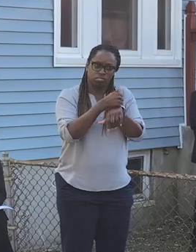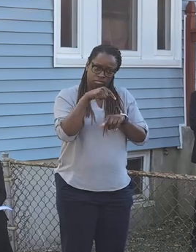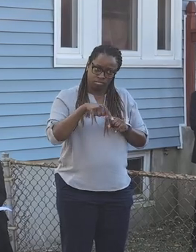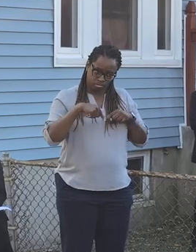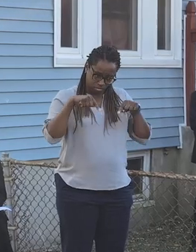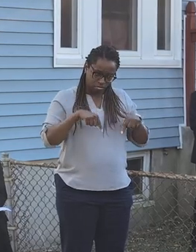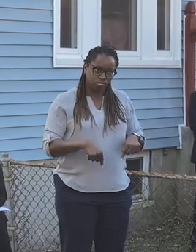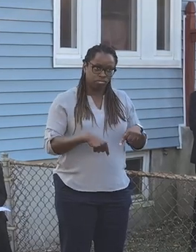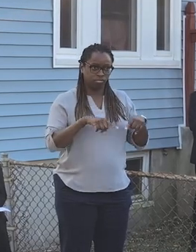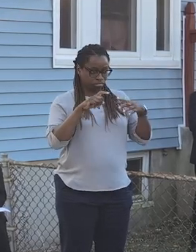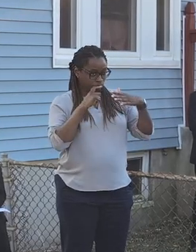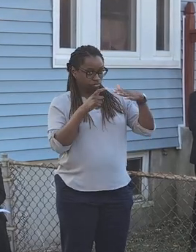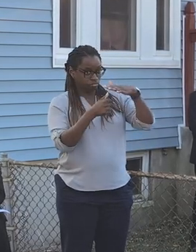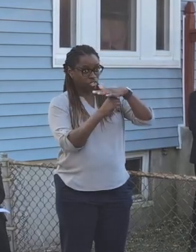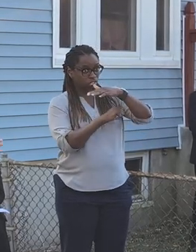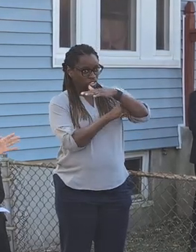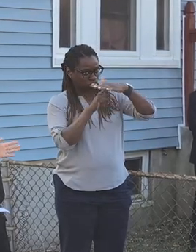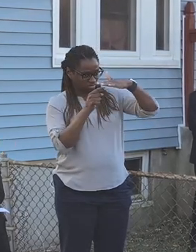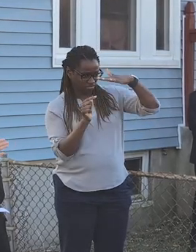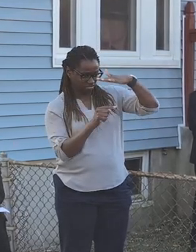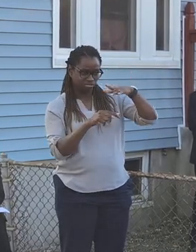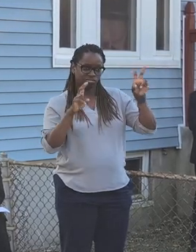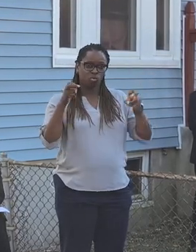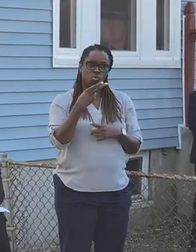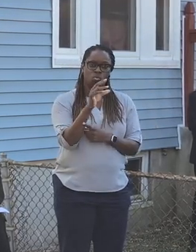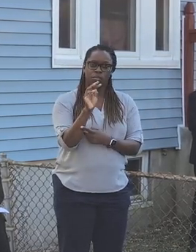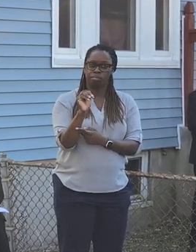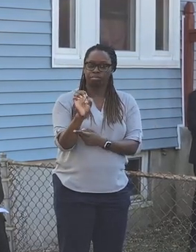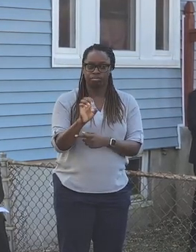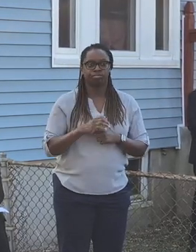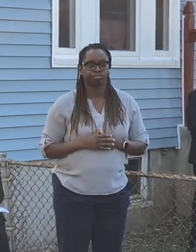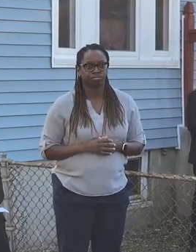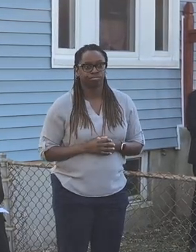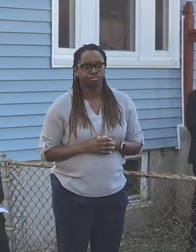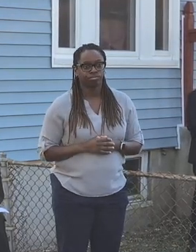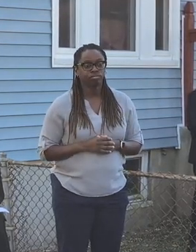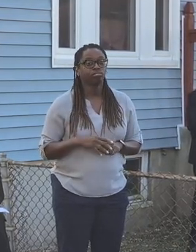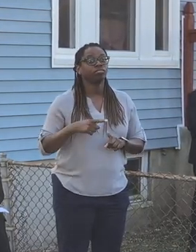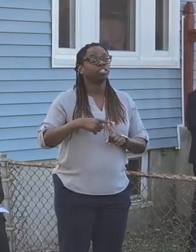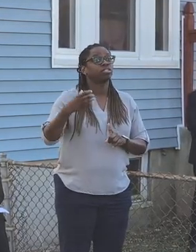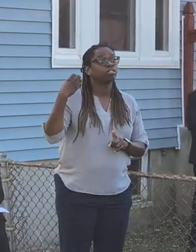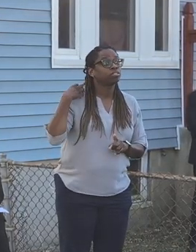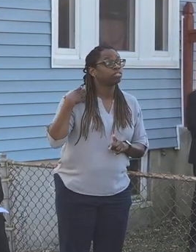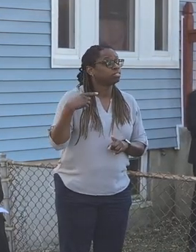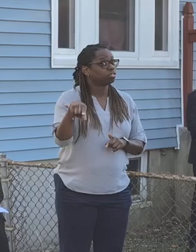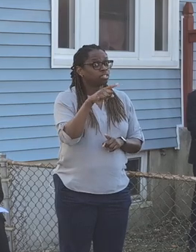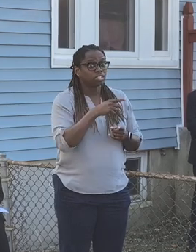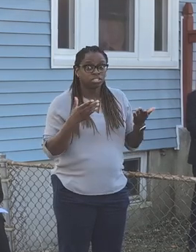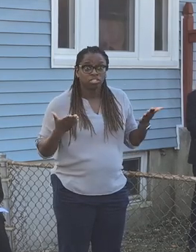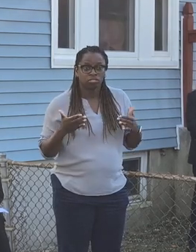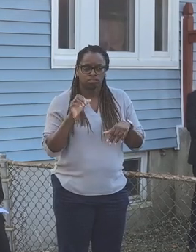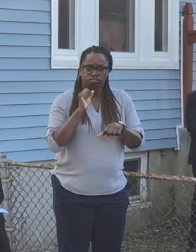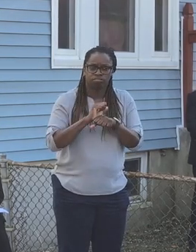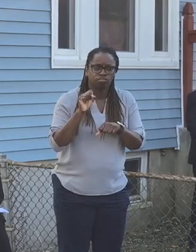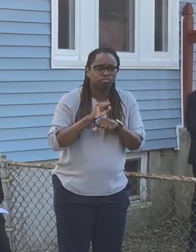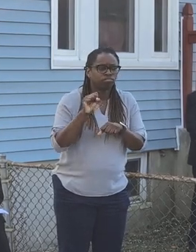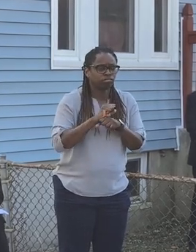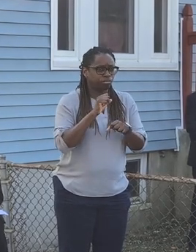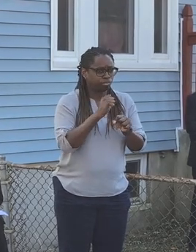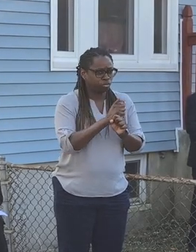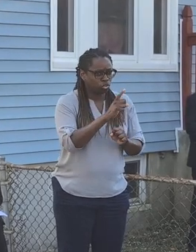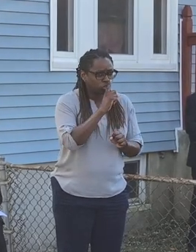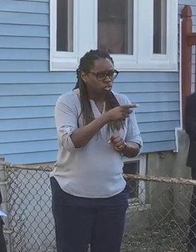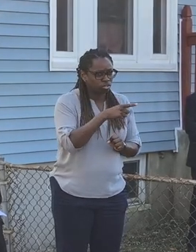team who are here, they're working on so many different ways to make sure that our residents in Boston can